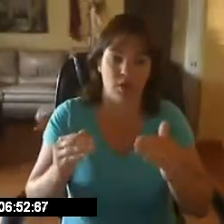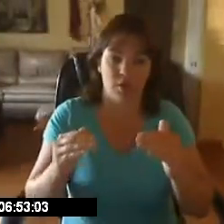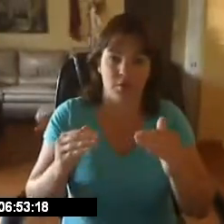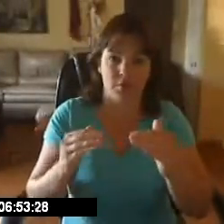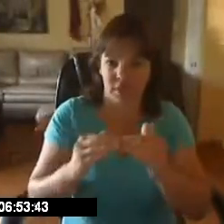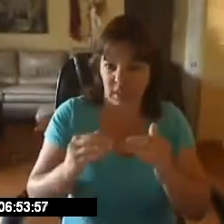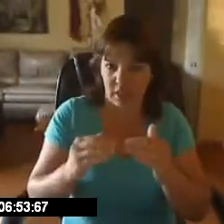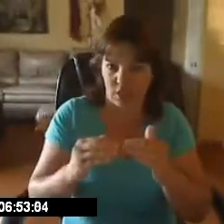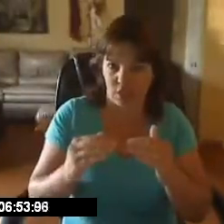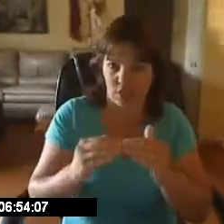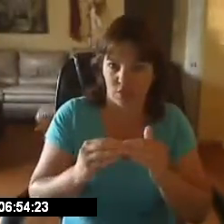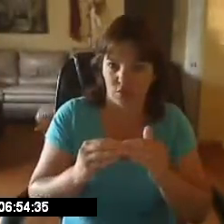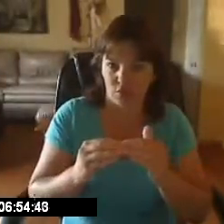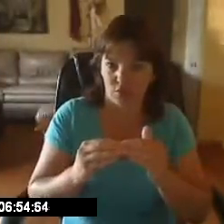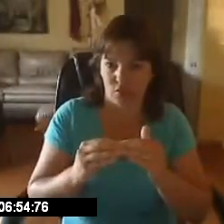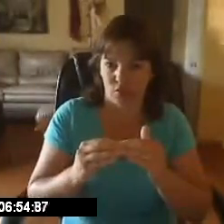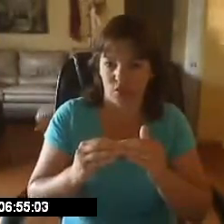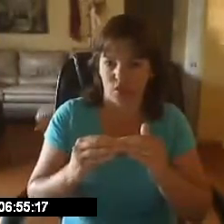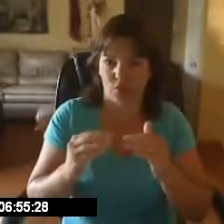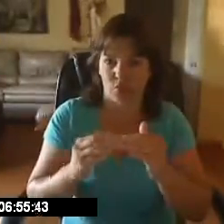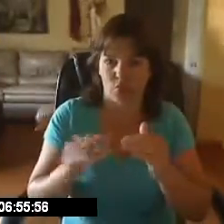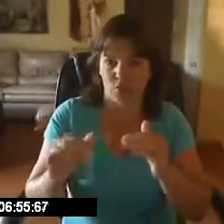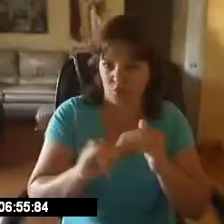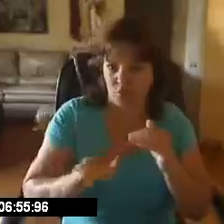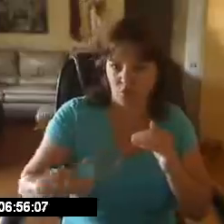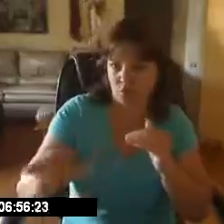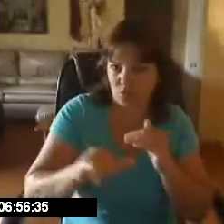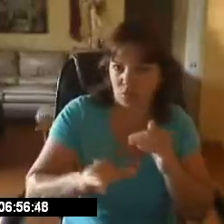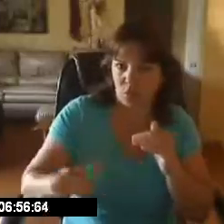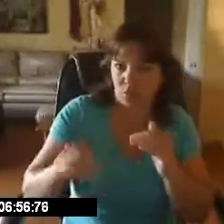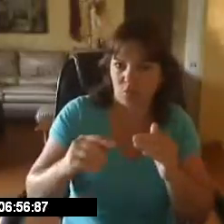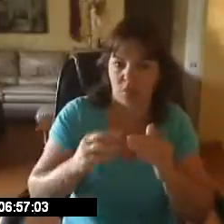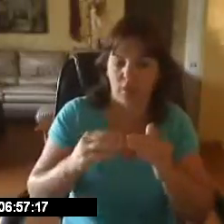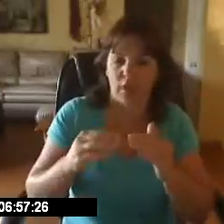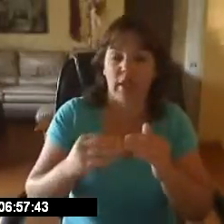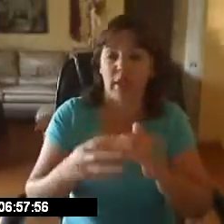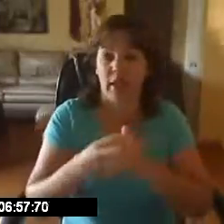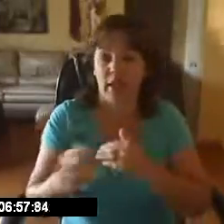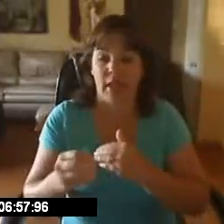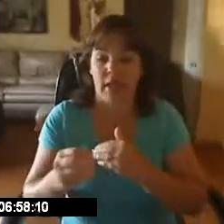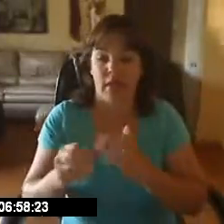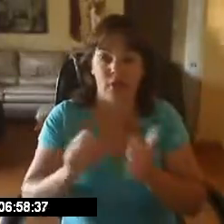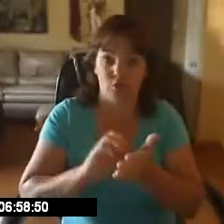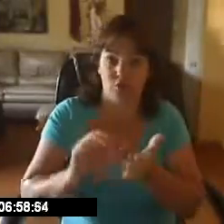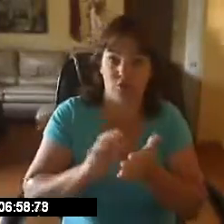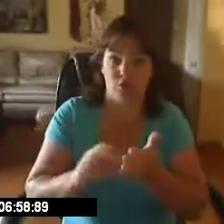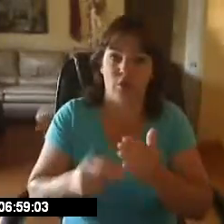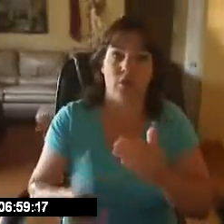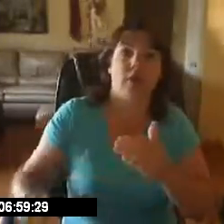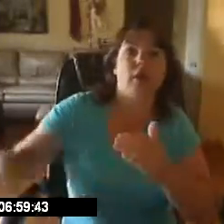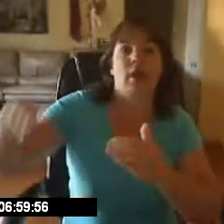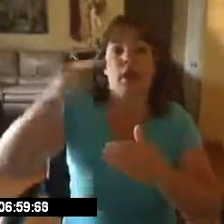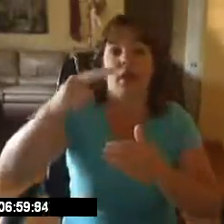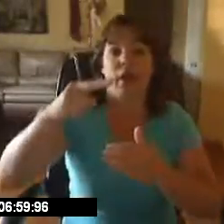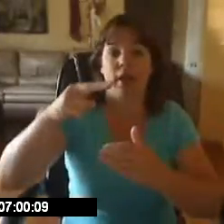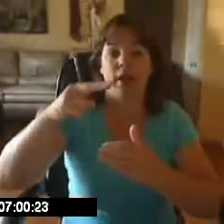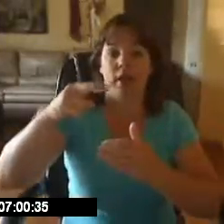interview portion, and you scored within the high range on the performance portion of the test. So to be